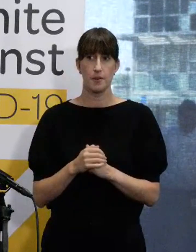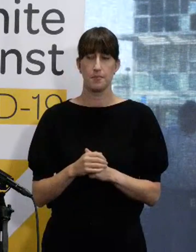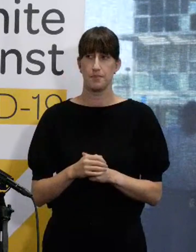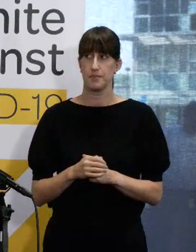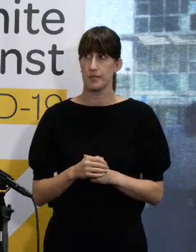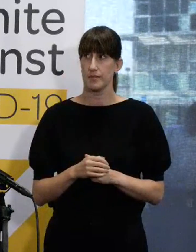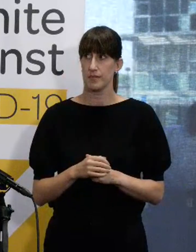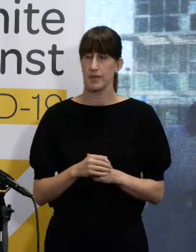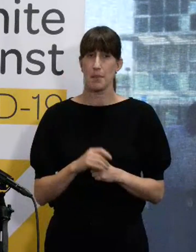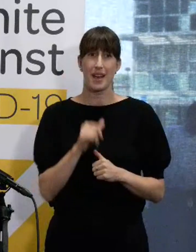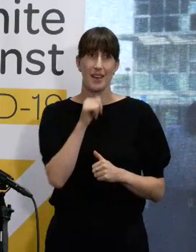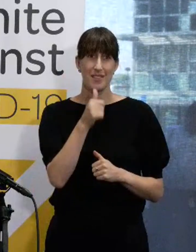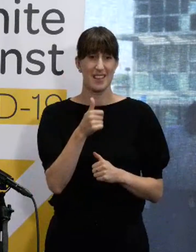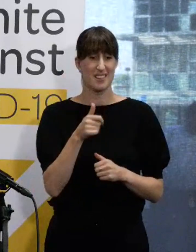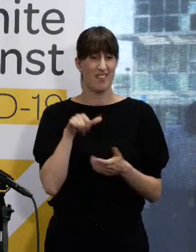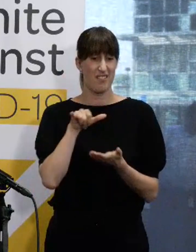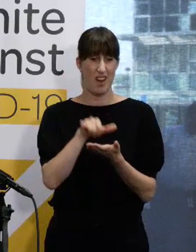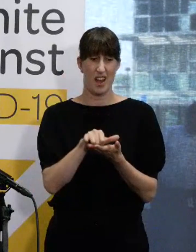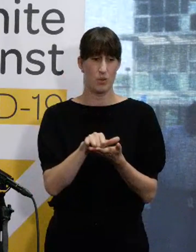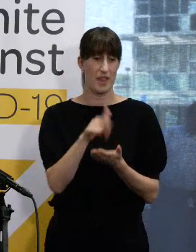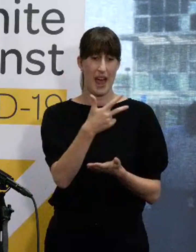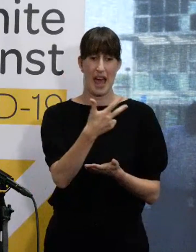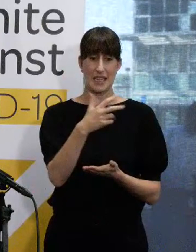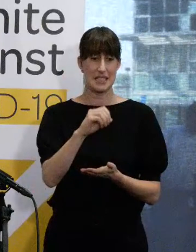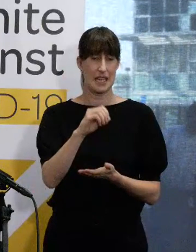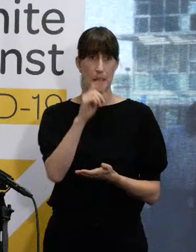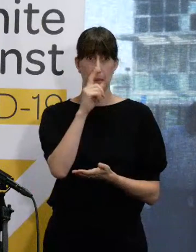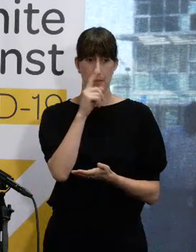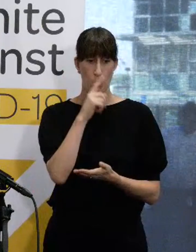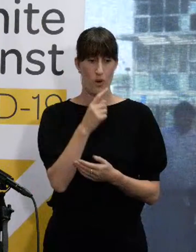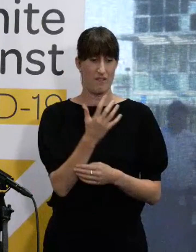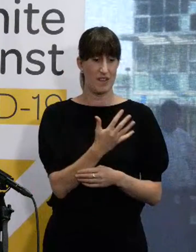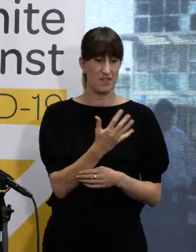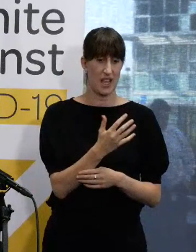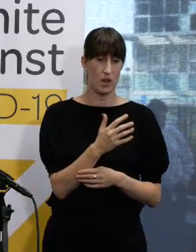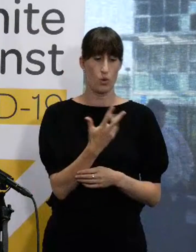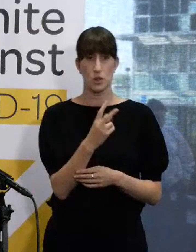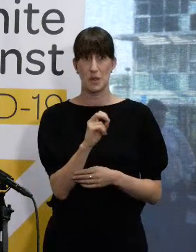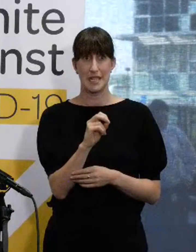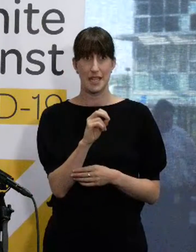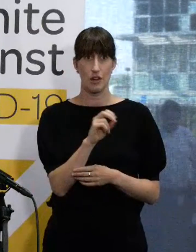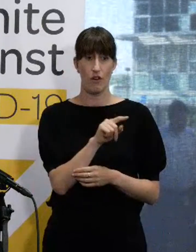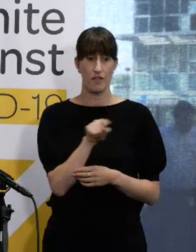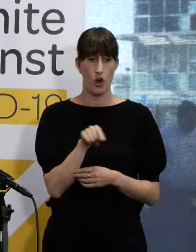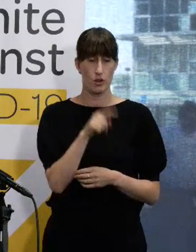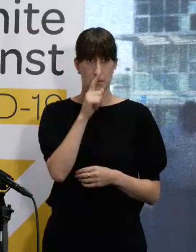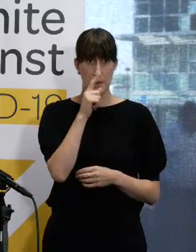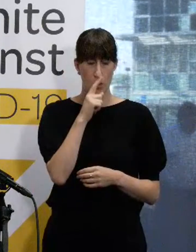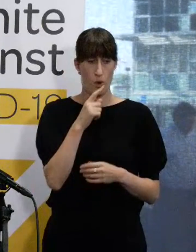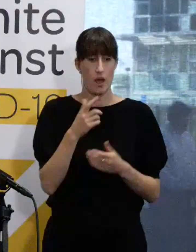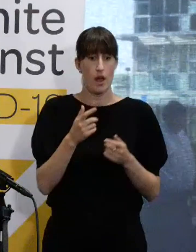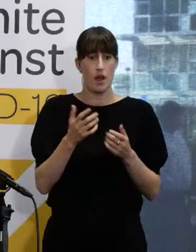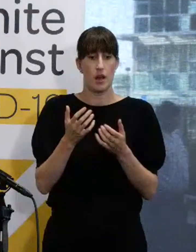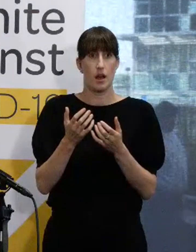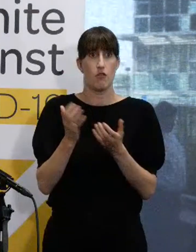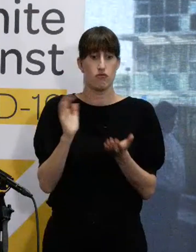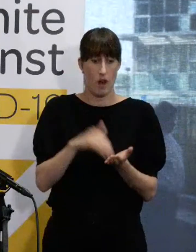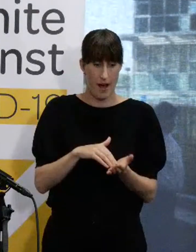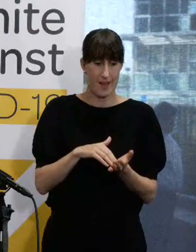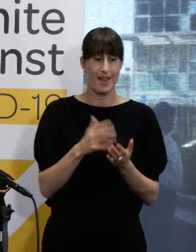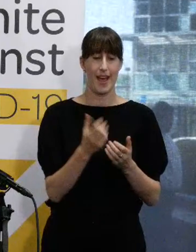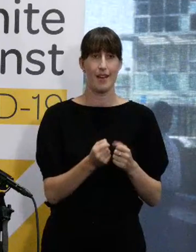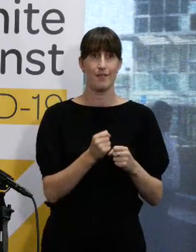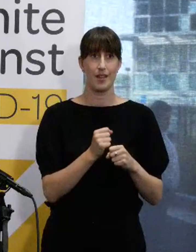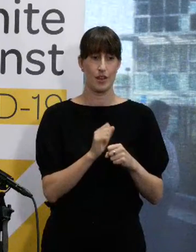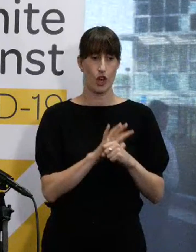a flight with 80 people and 15 to 20 of them are subsequently testing positive on arrival, so they're quite infectious during that